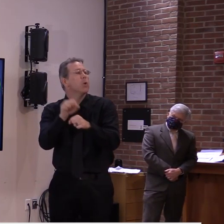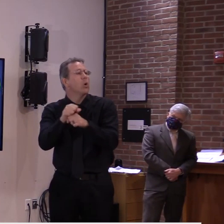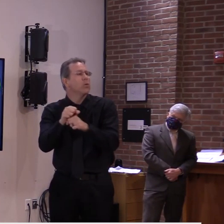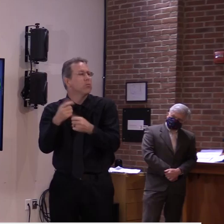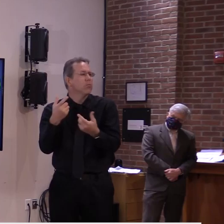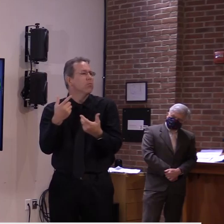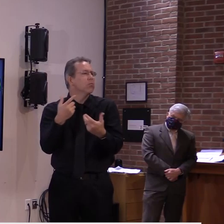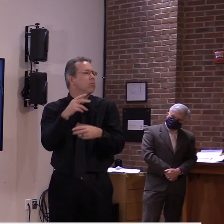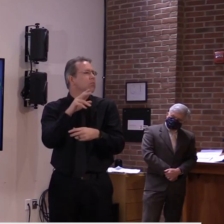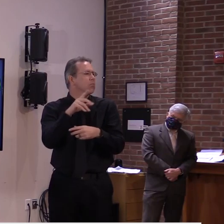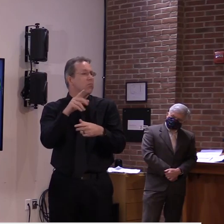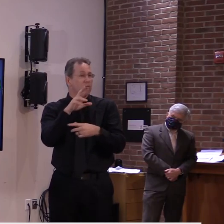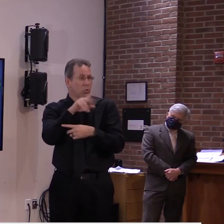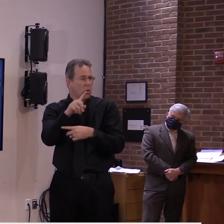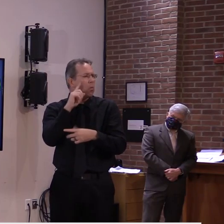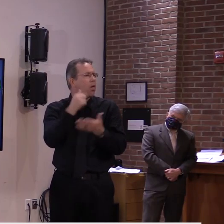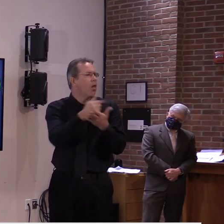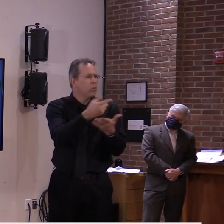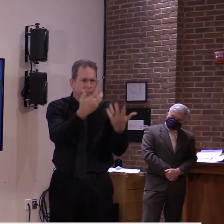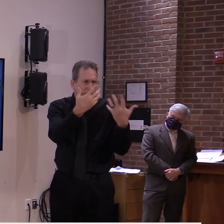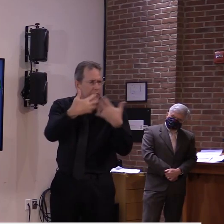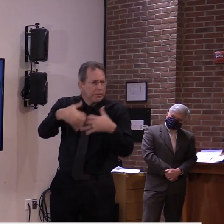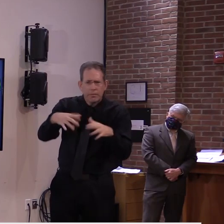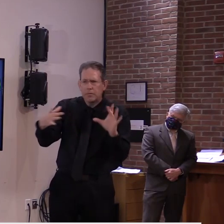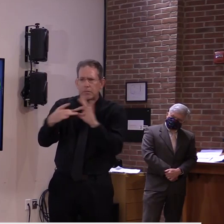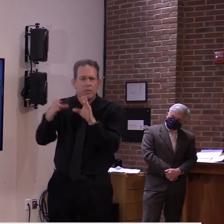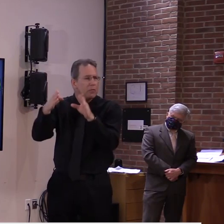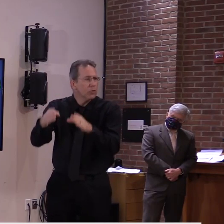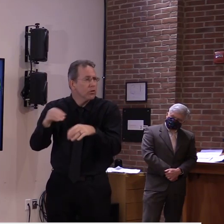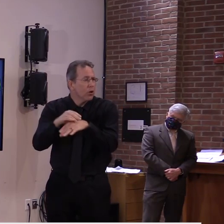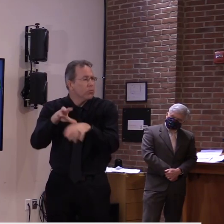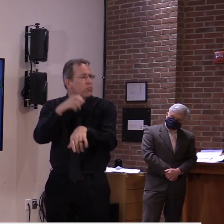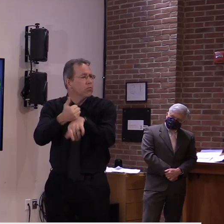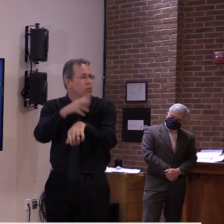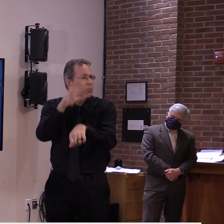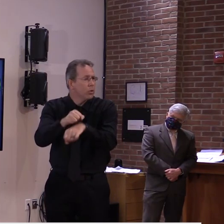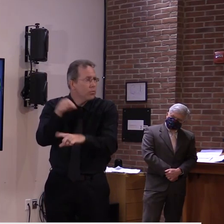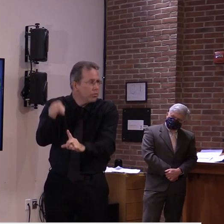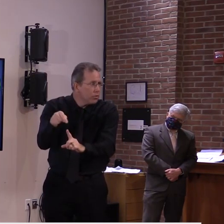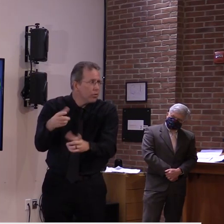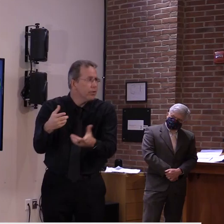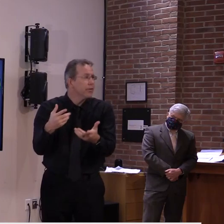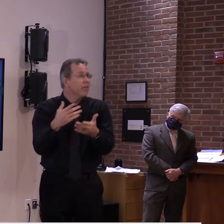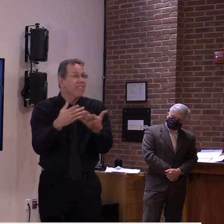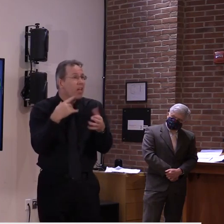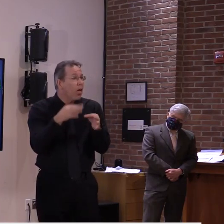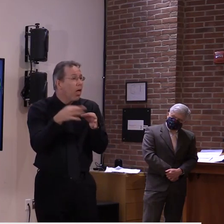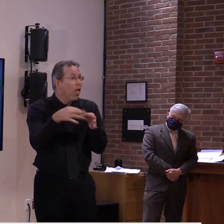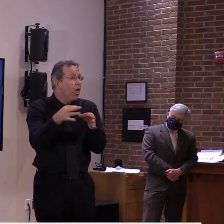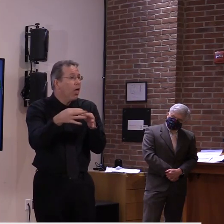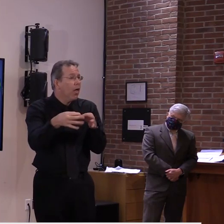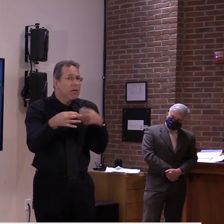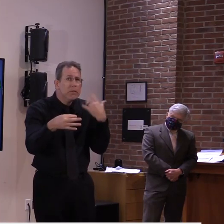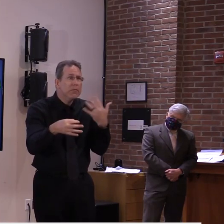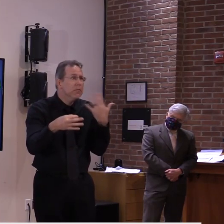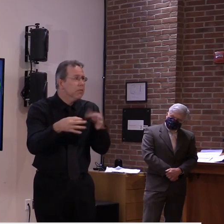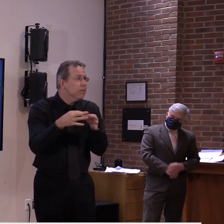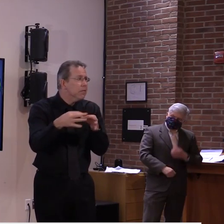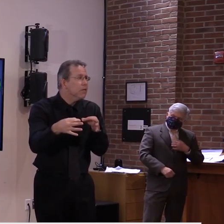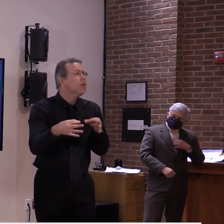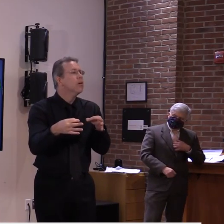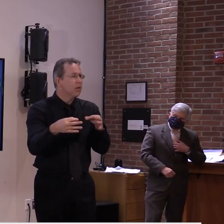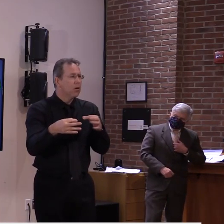health agencies across the state. So when you call 211, if you need to be connected to a counselor or to receive therapeutic